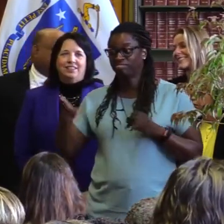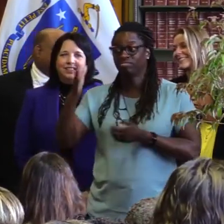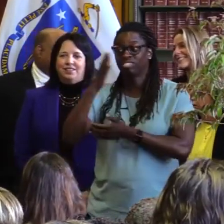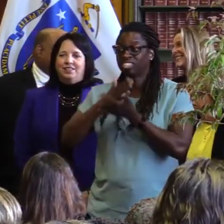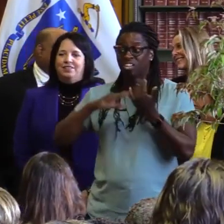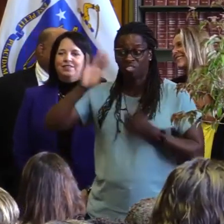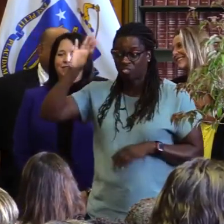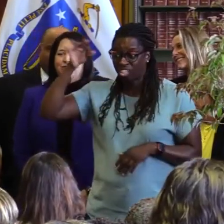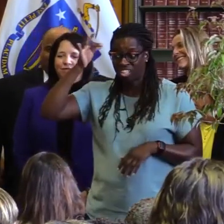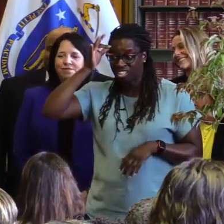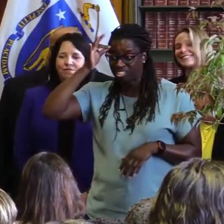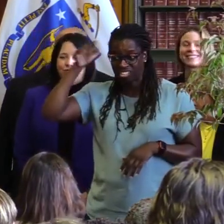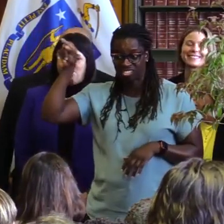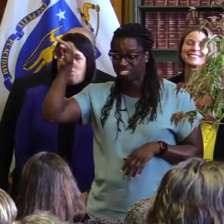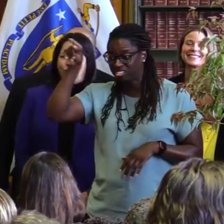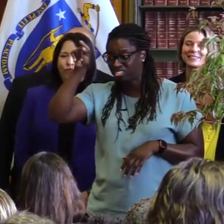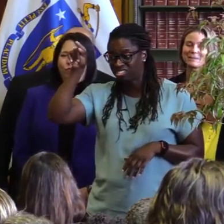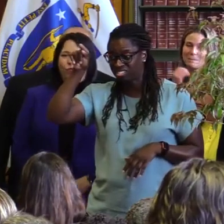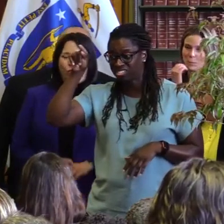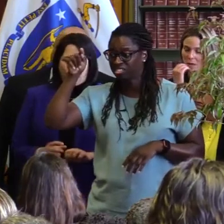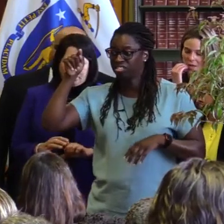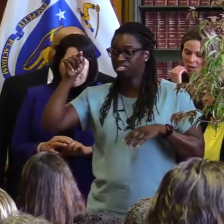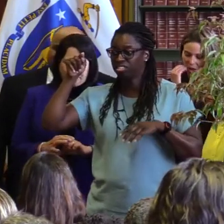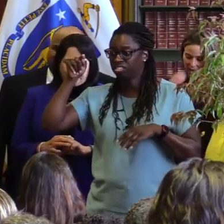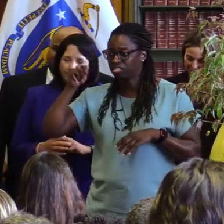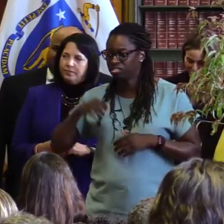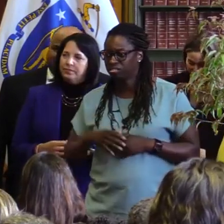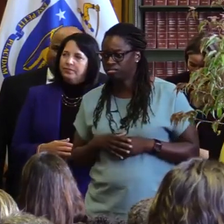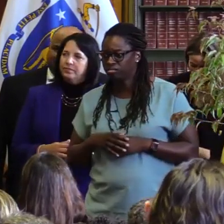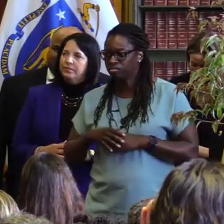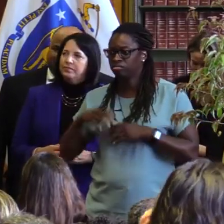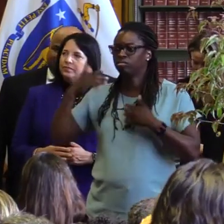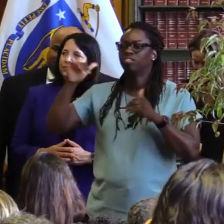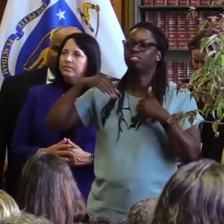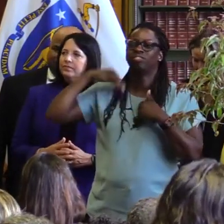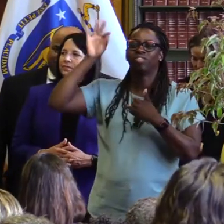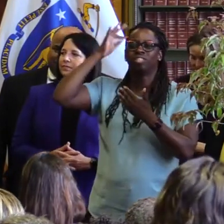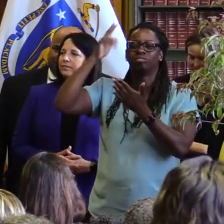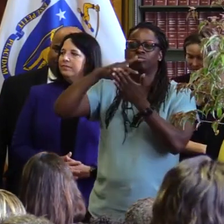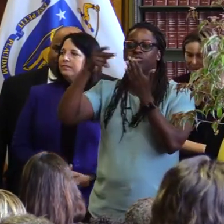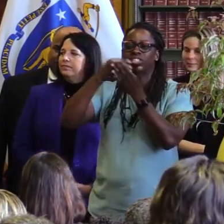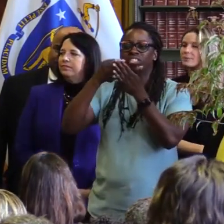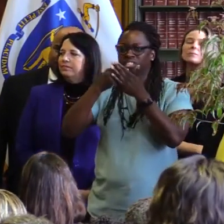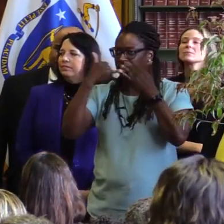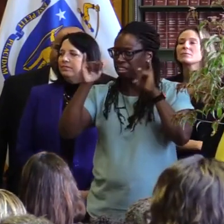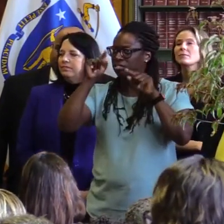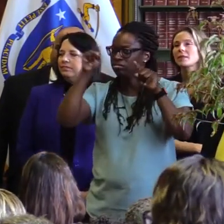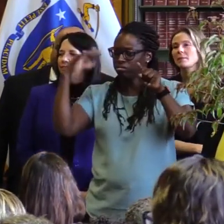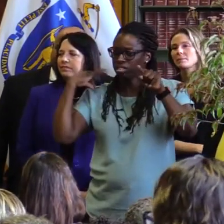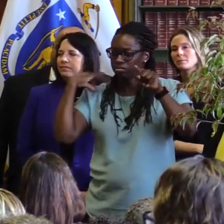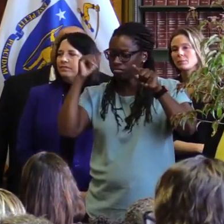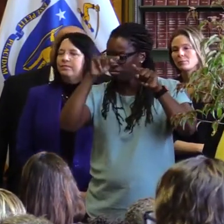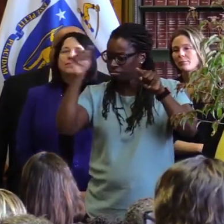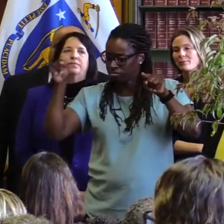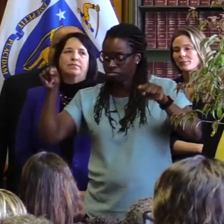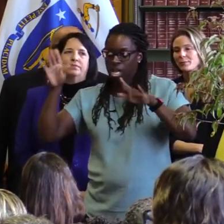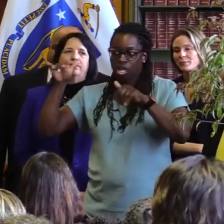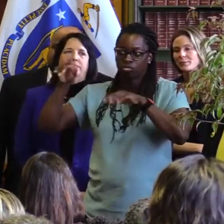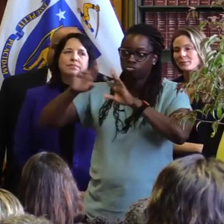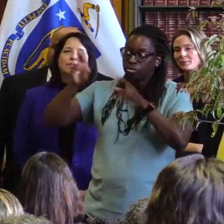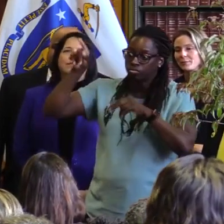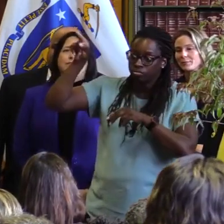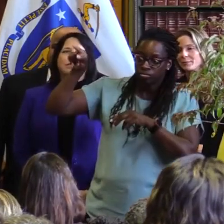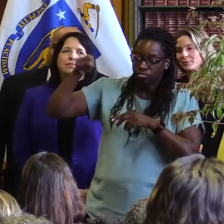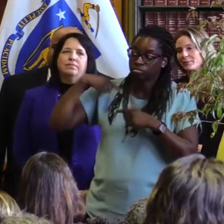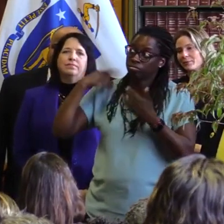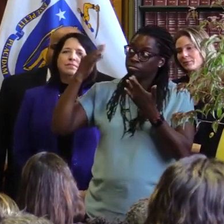out the door, and program requirements and eligibility being set, we're all going to be in the process of applying for that. But that should not stop the work that's happening right now.